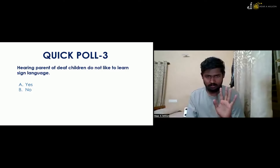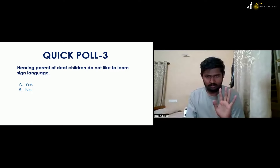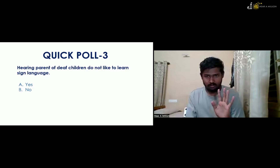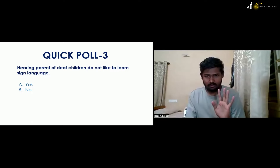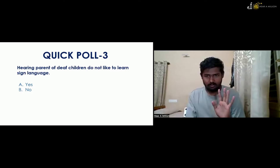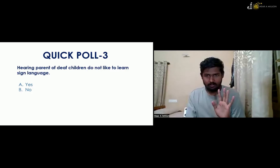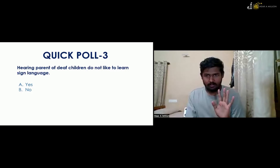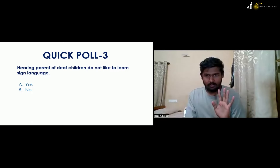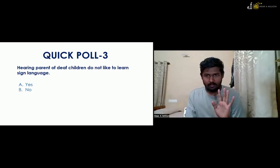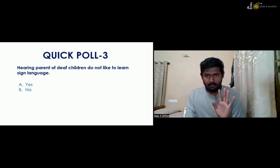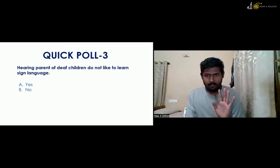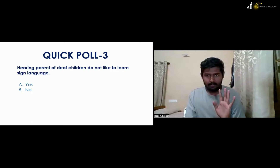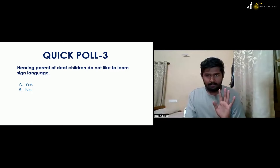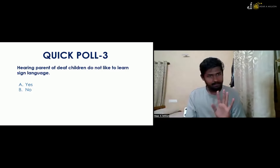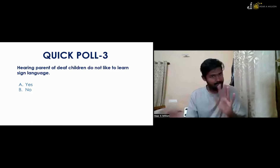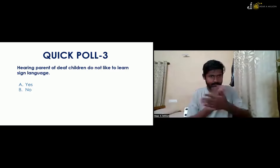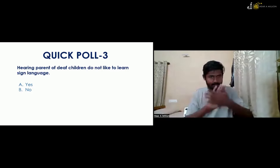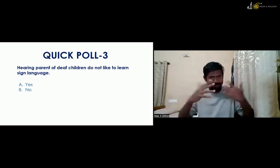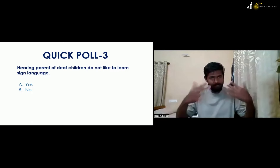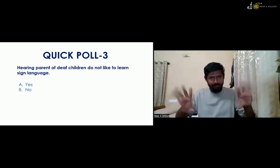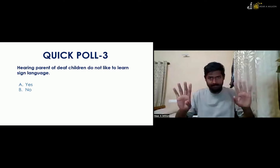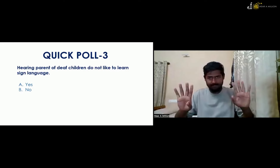question was clear.